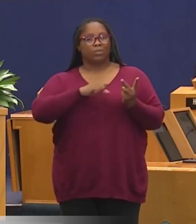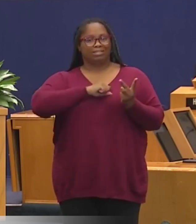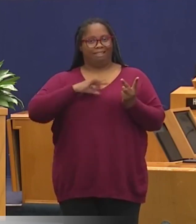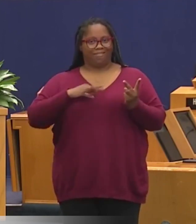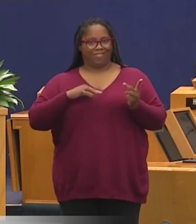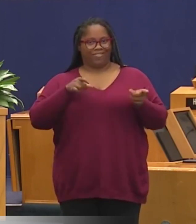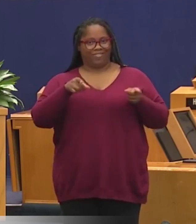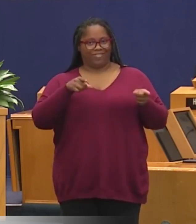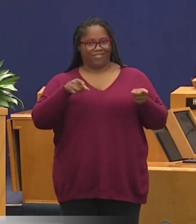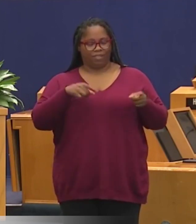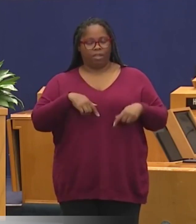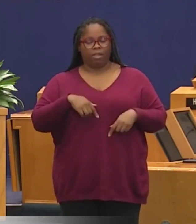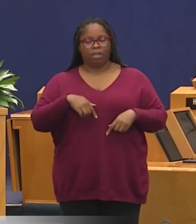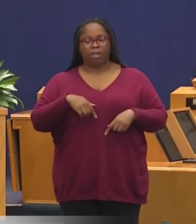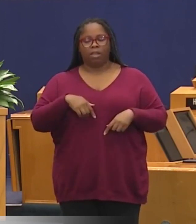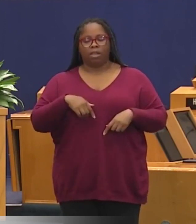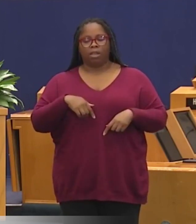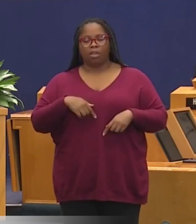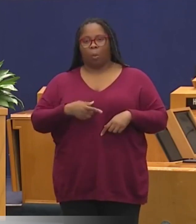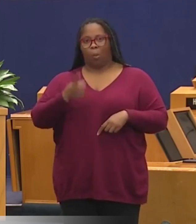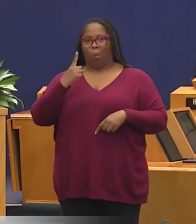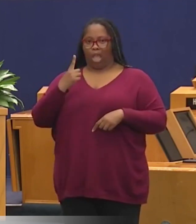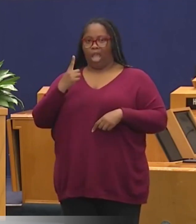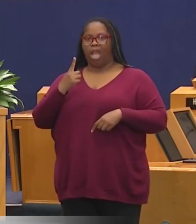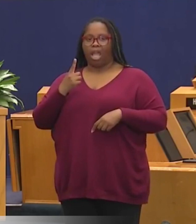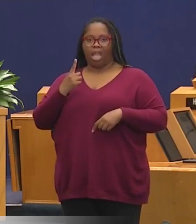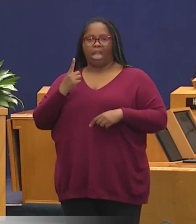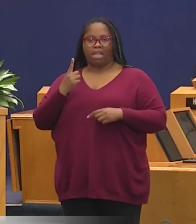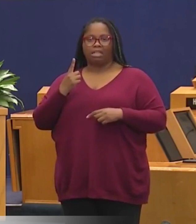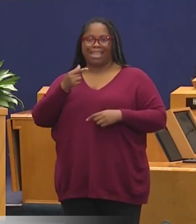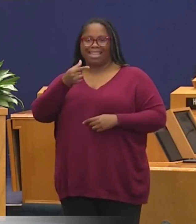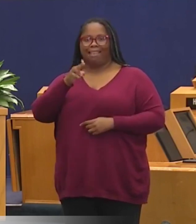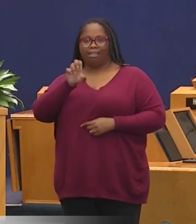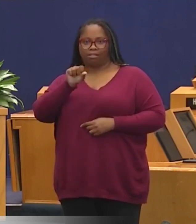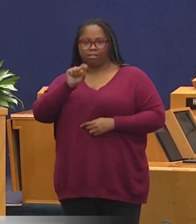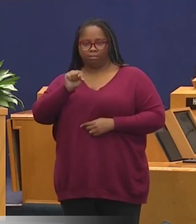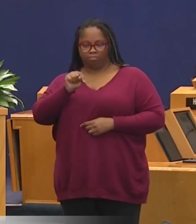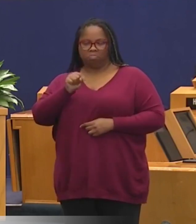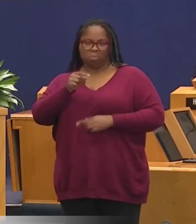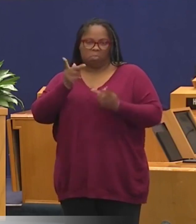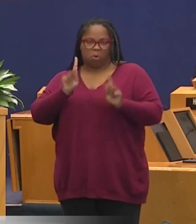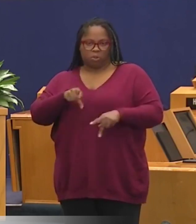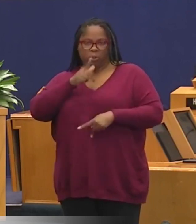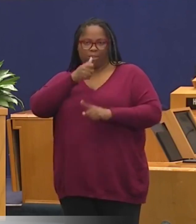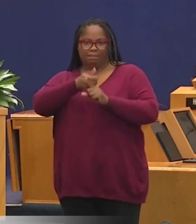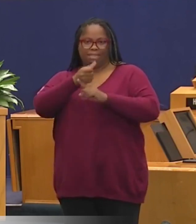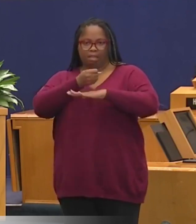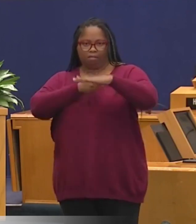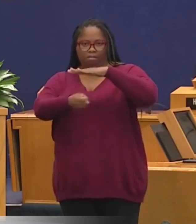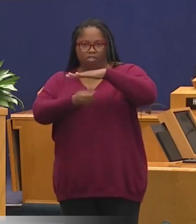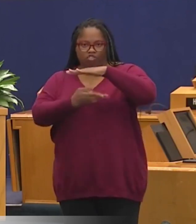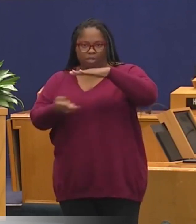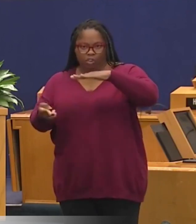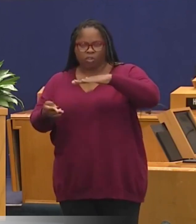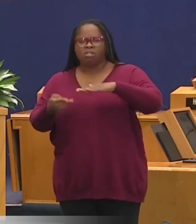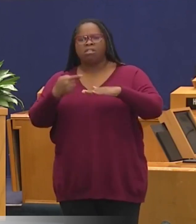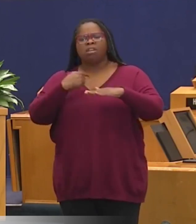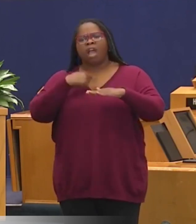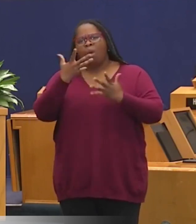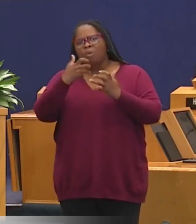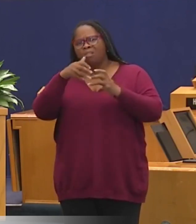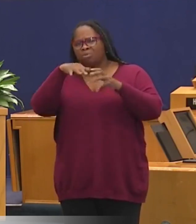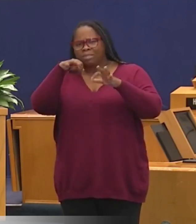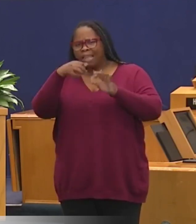people and one guest at the shelter. I want to explain a little bit for a minute about what happens